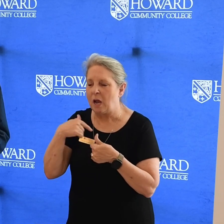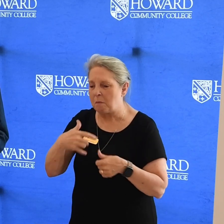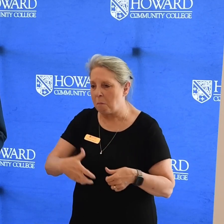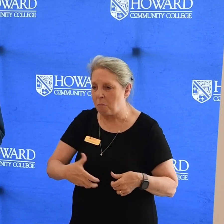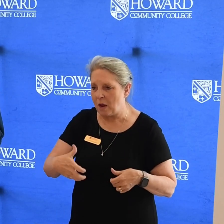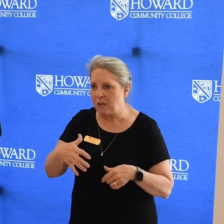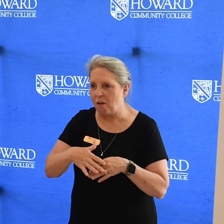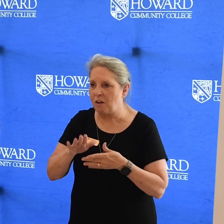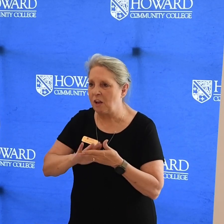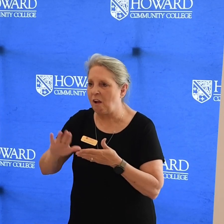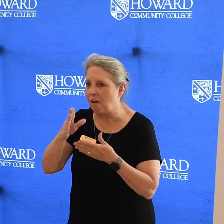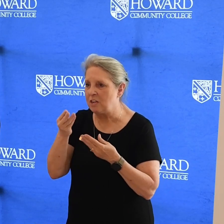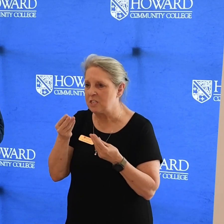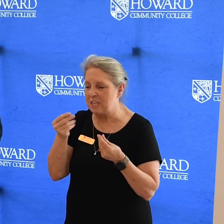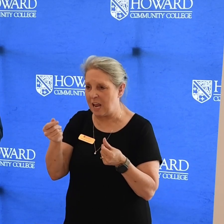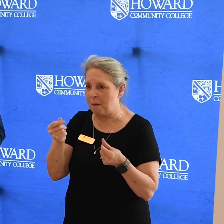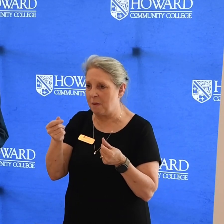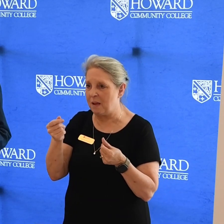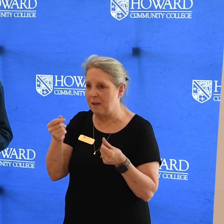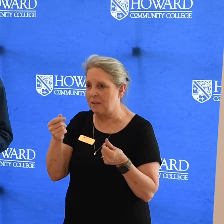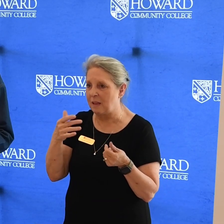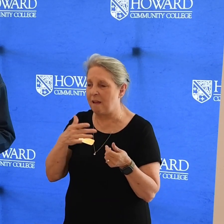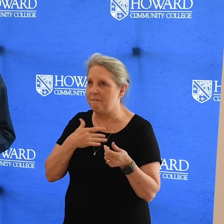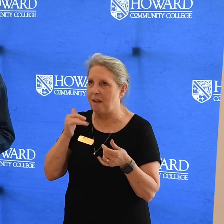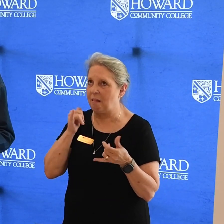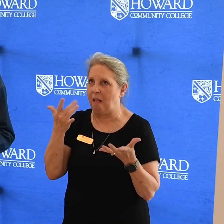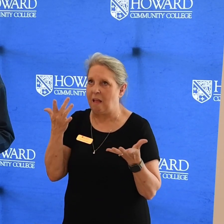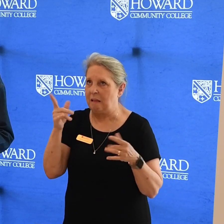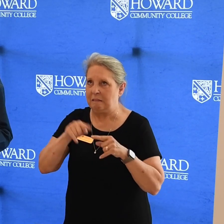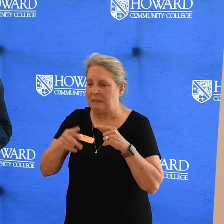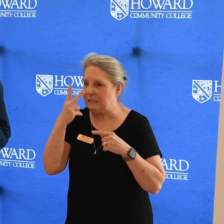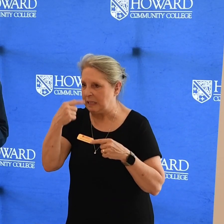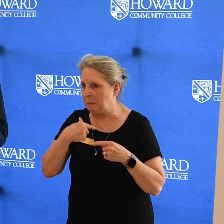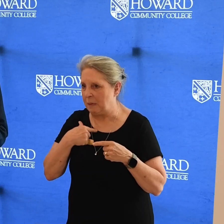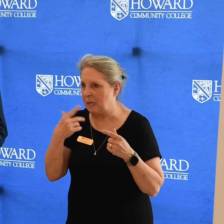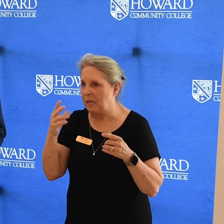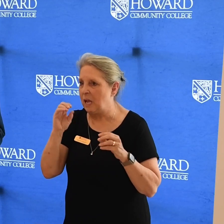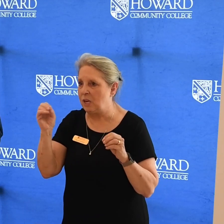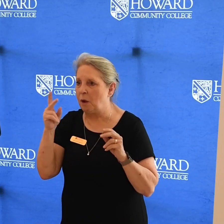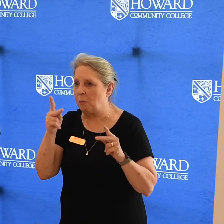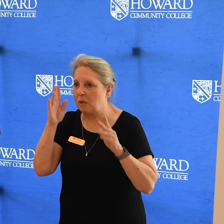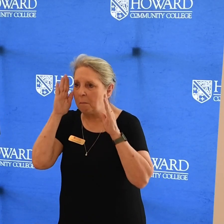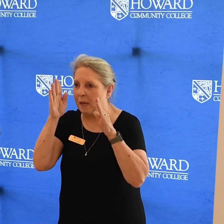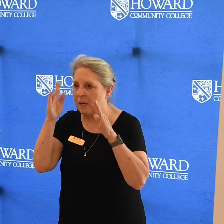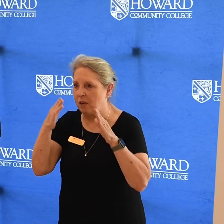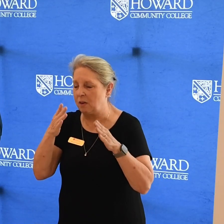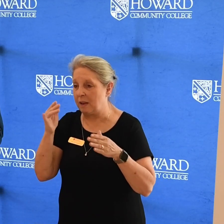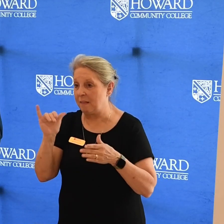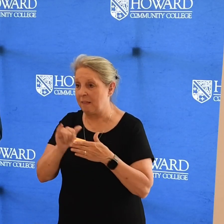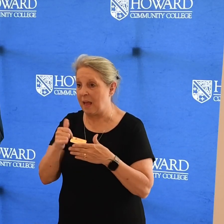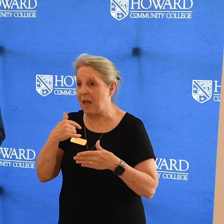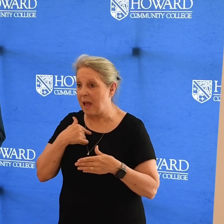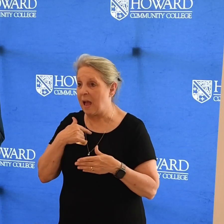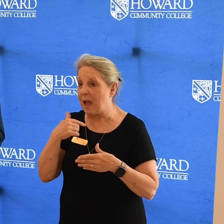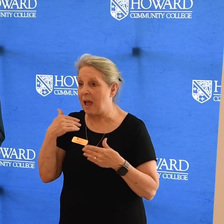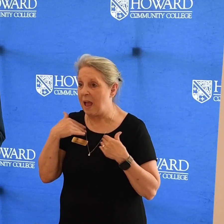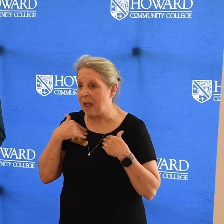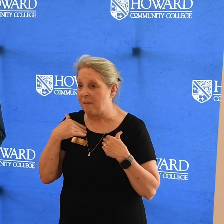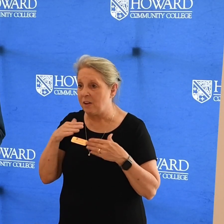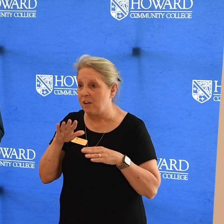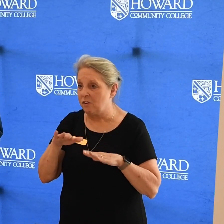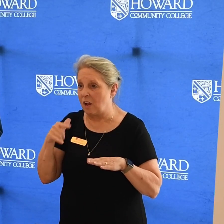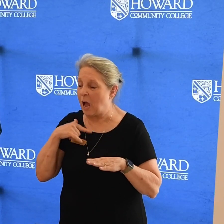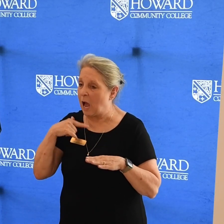on a college campus and to be nearly invisible, and to not have anyone pay attention to the fact that I had this kid that I